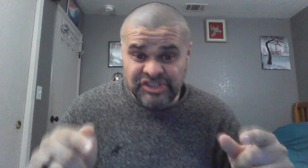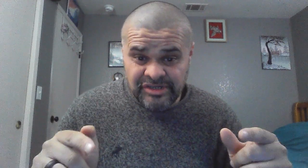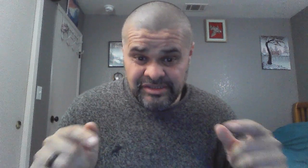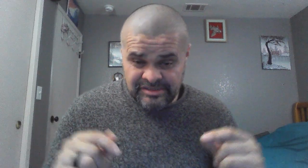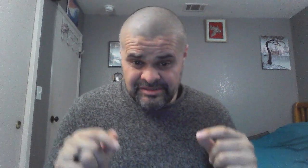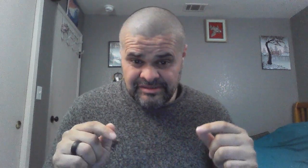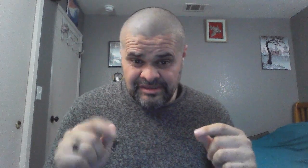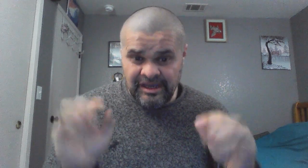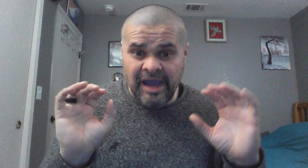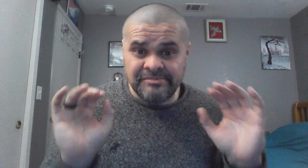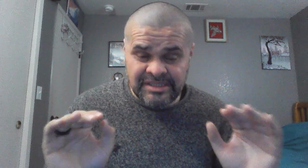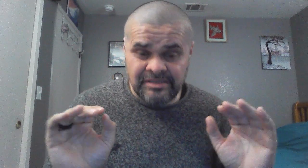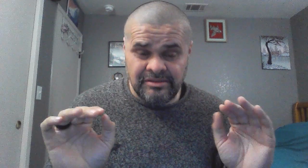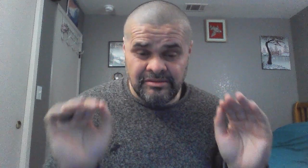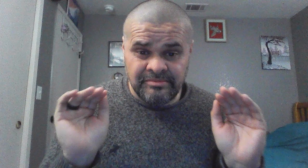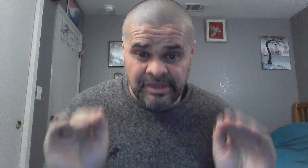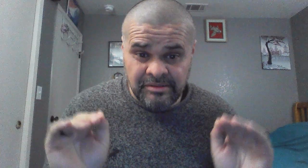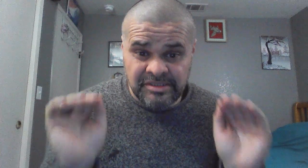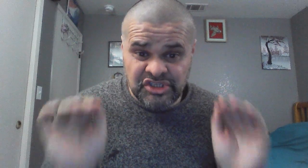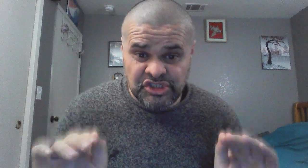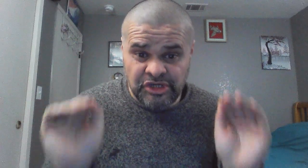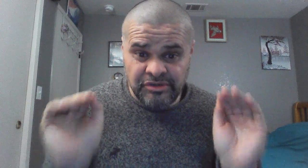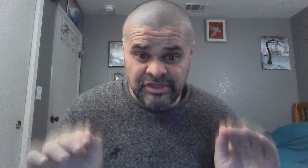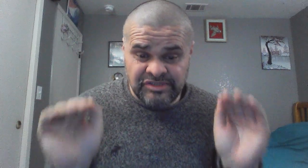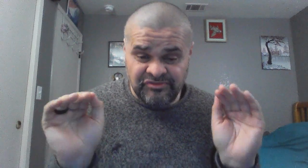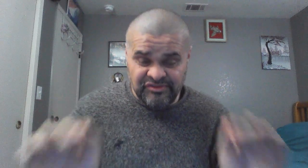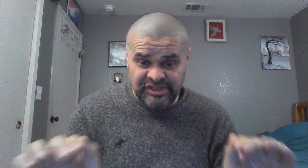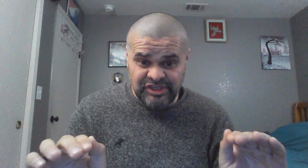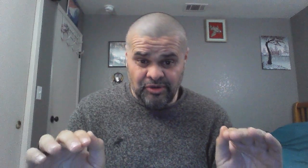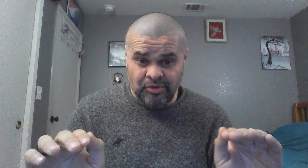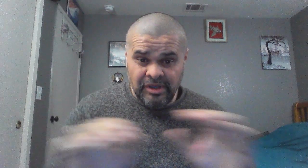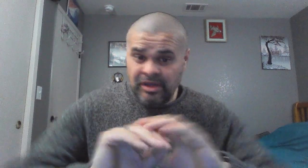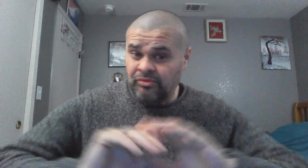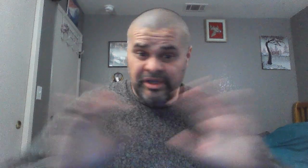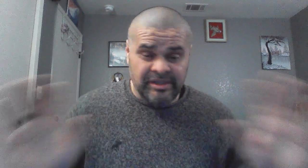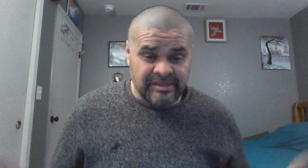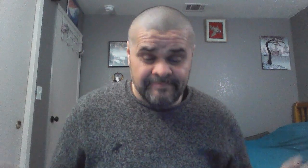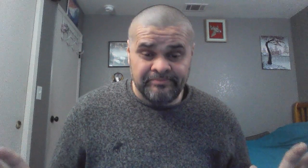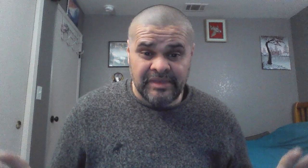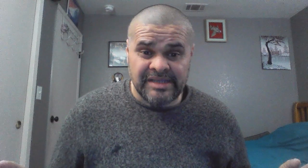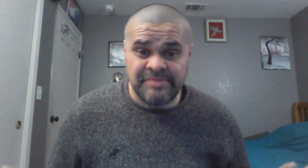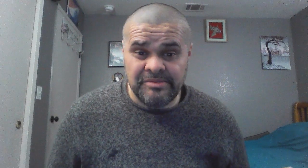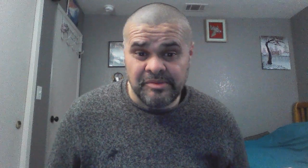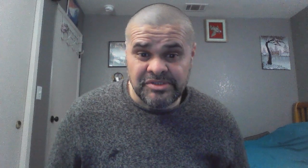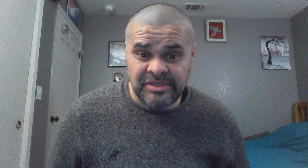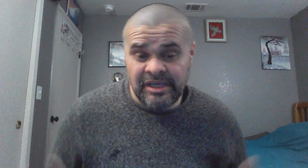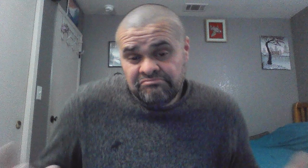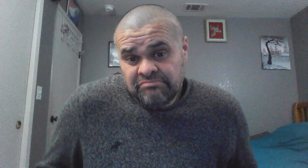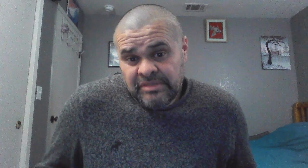Share this. I'm telling you, parents, share this video with as many people as you can.